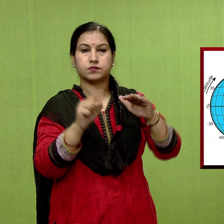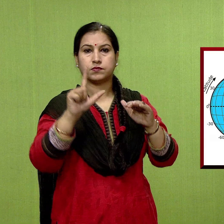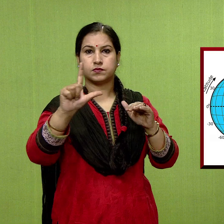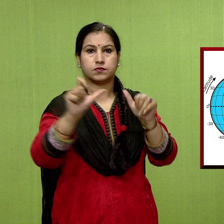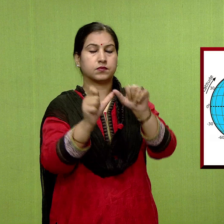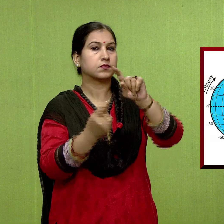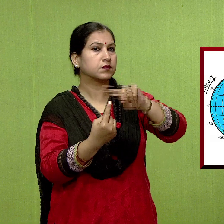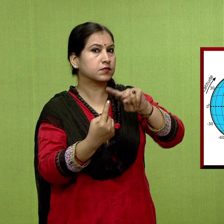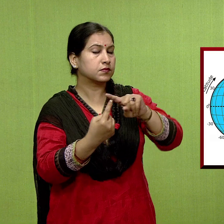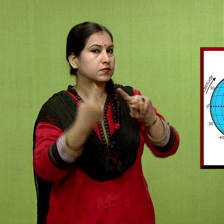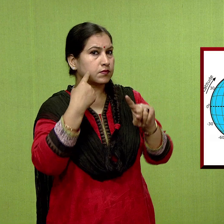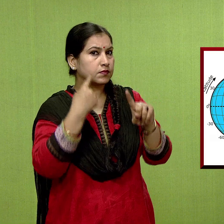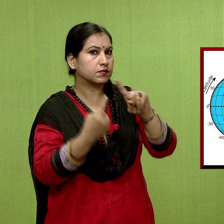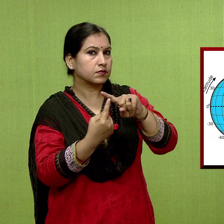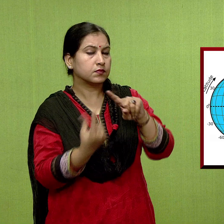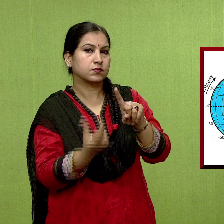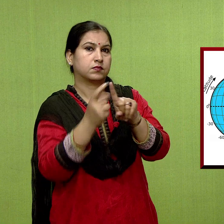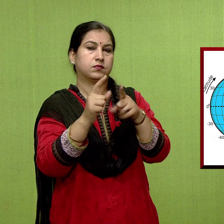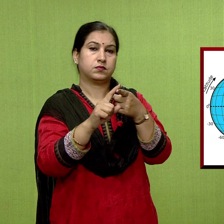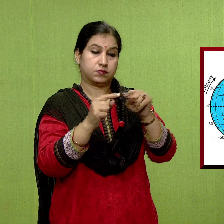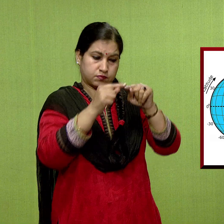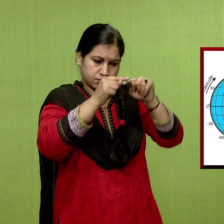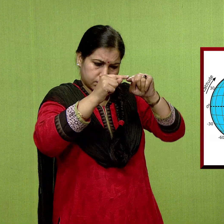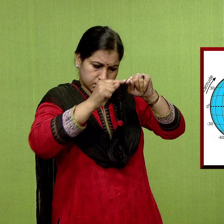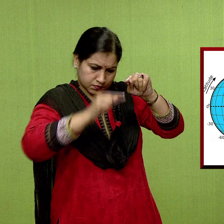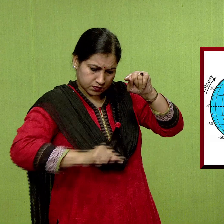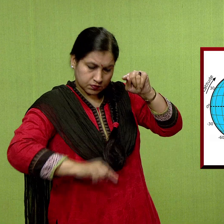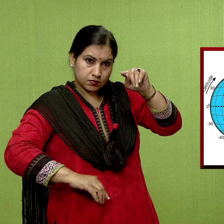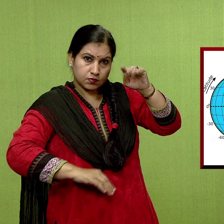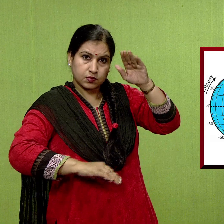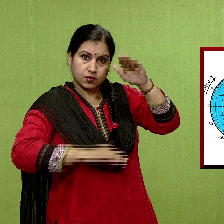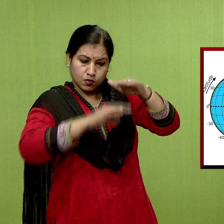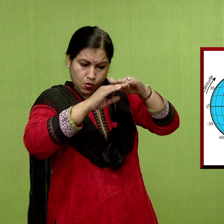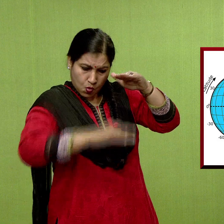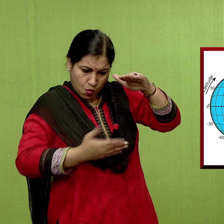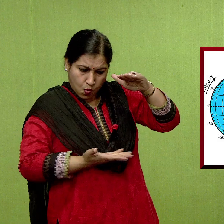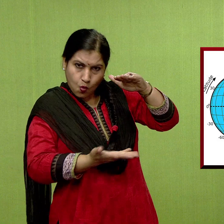while the farthest latitude will be 90 degrees south latitude,